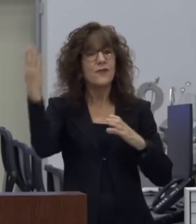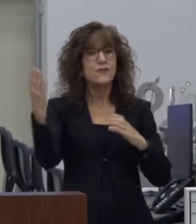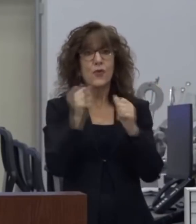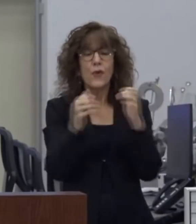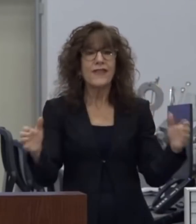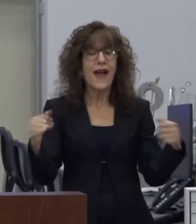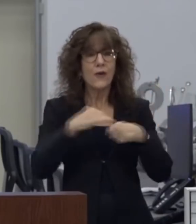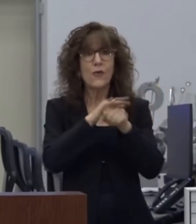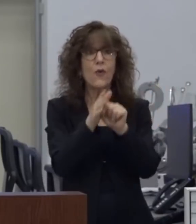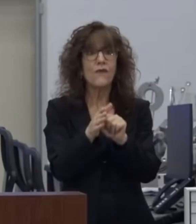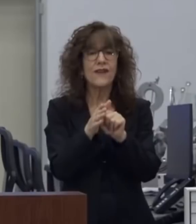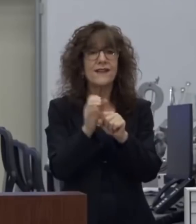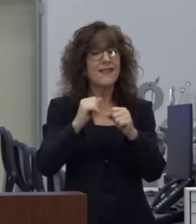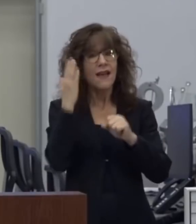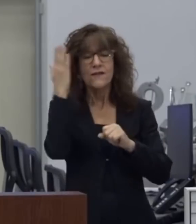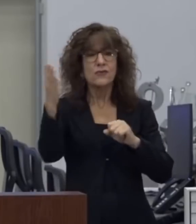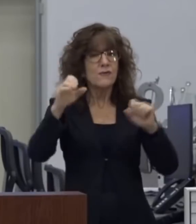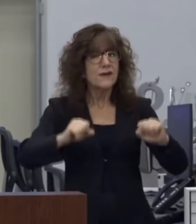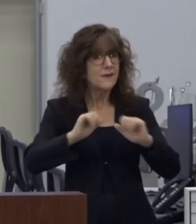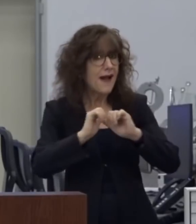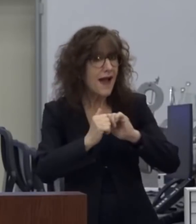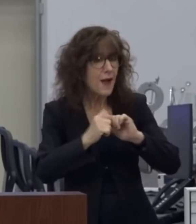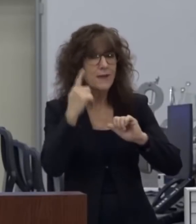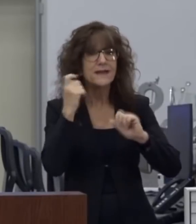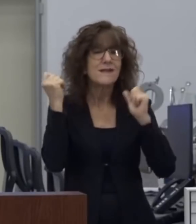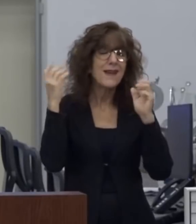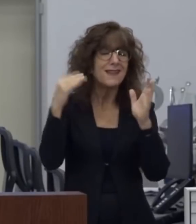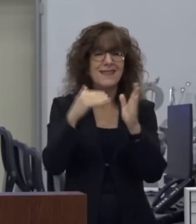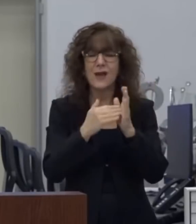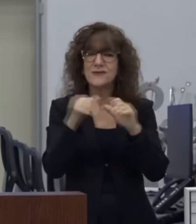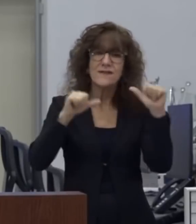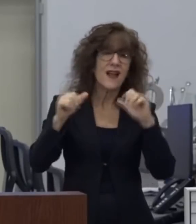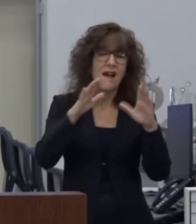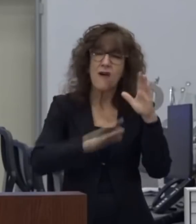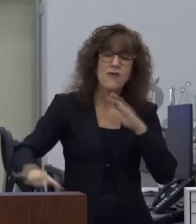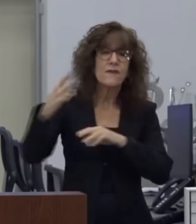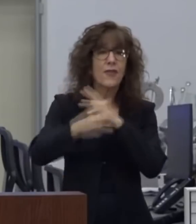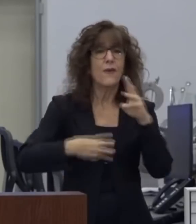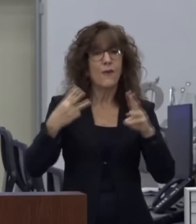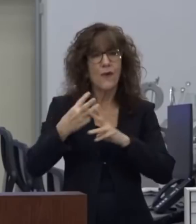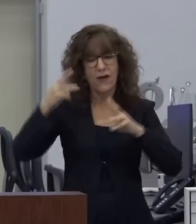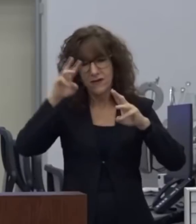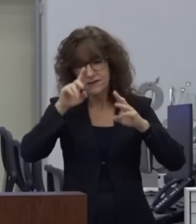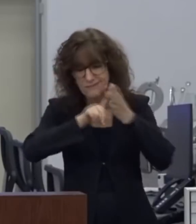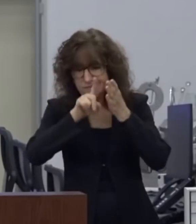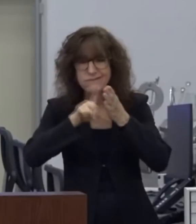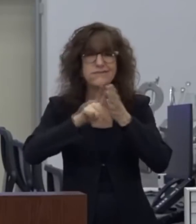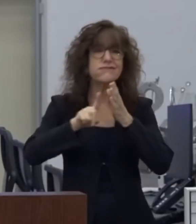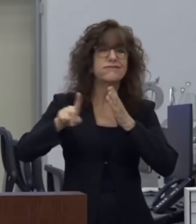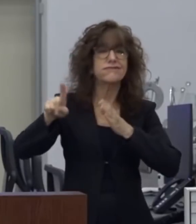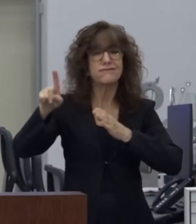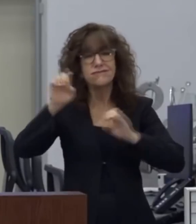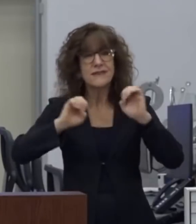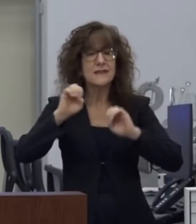we believe that that future is only possible because of thousands of scientists from all across the world who have risen to the challenge to develop a safe